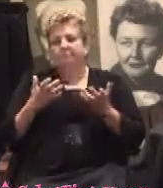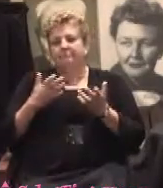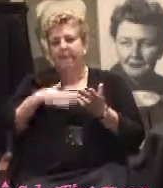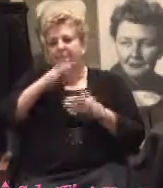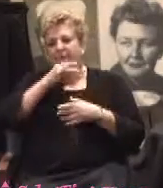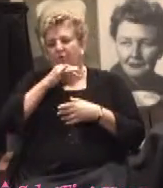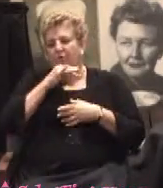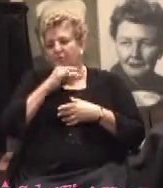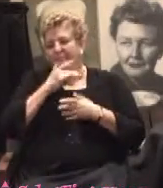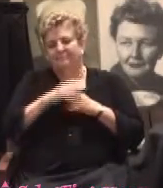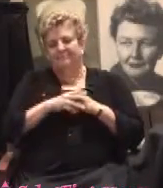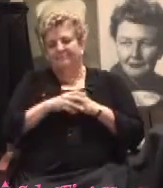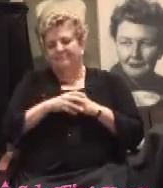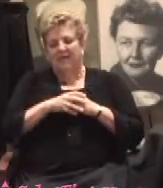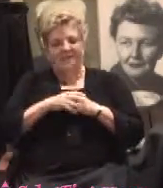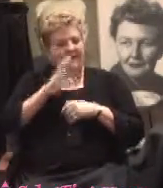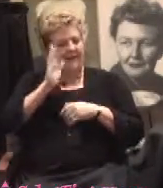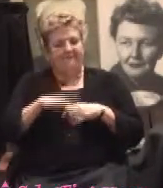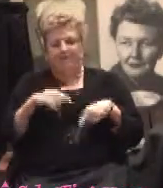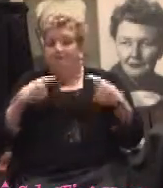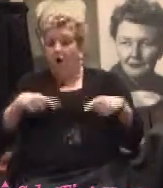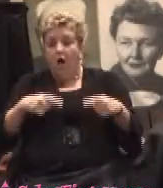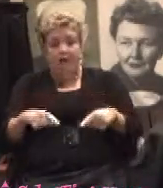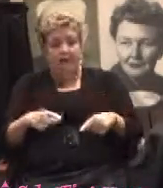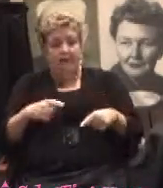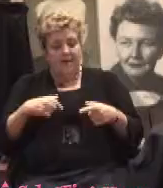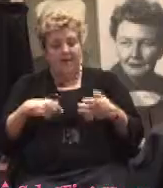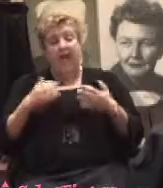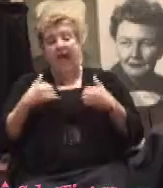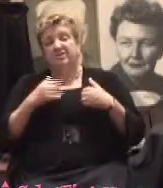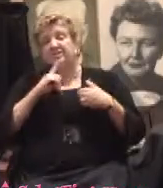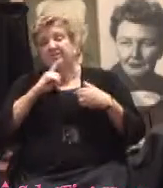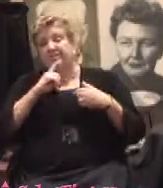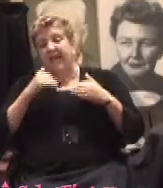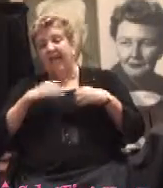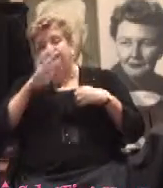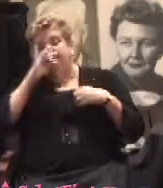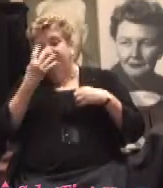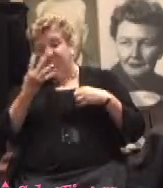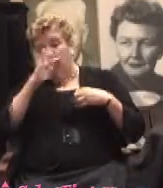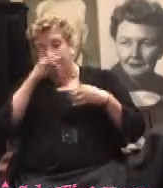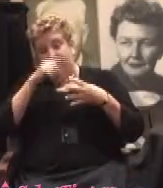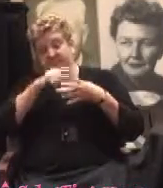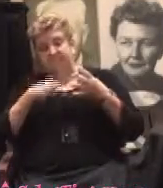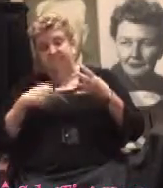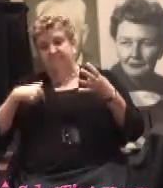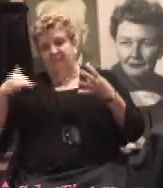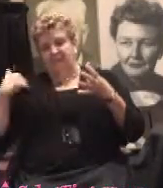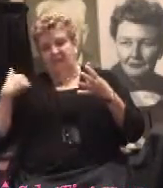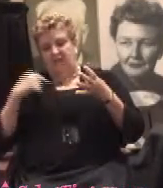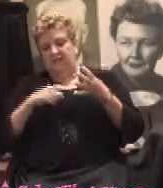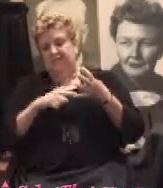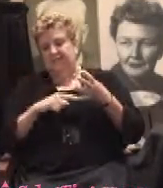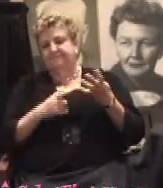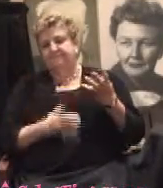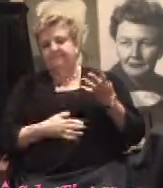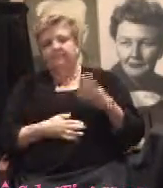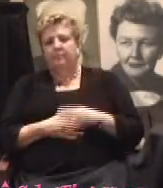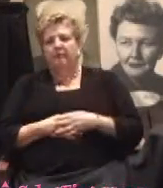fight. I was the youngest of 4 of a big, you know, Irish Catholic family. They loved each other. They showed each other respect. And you know, when that